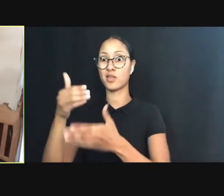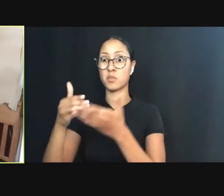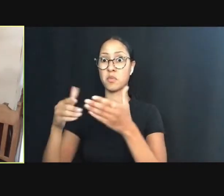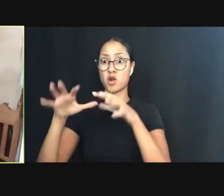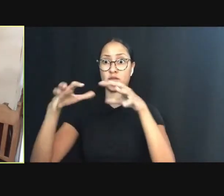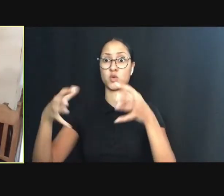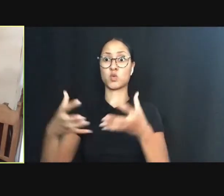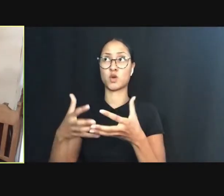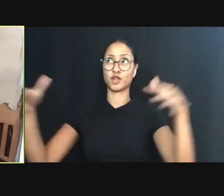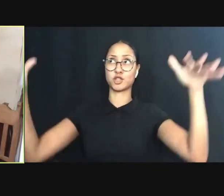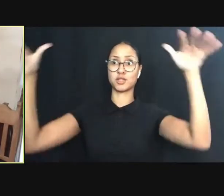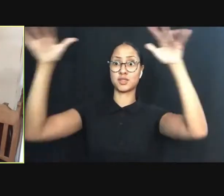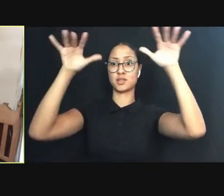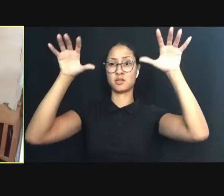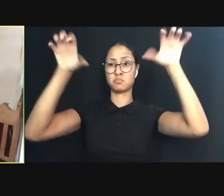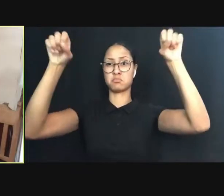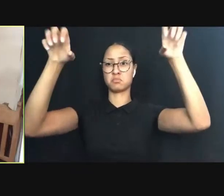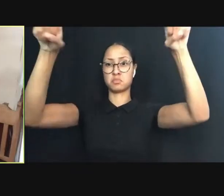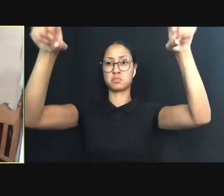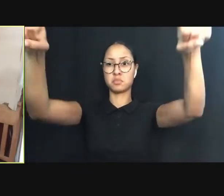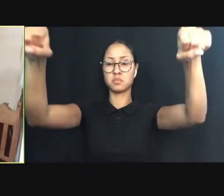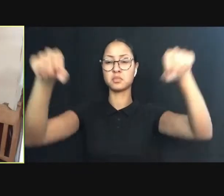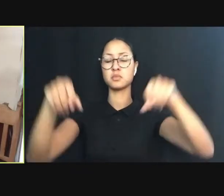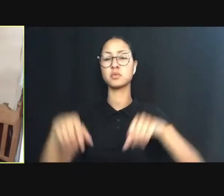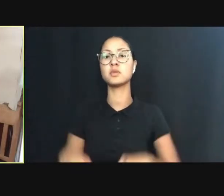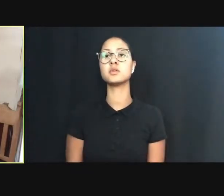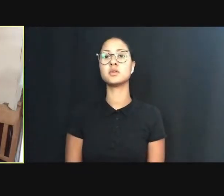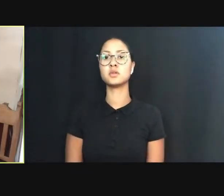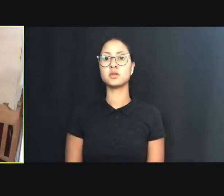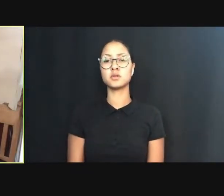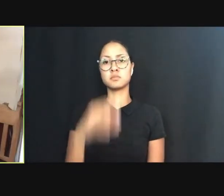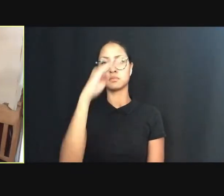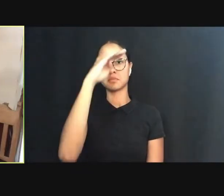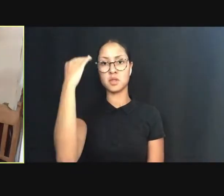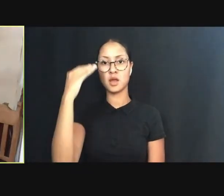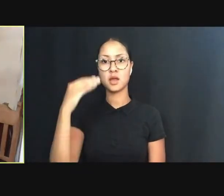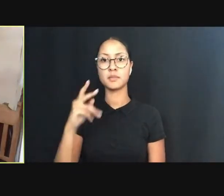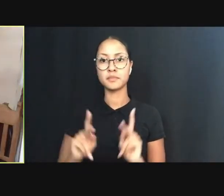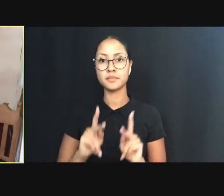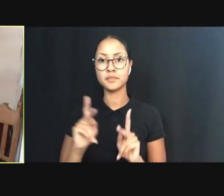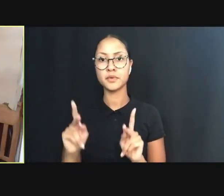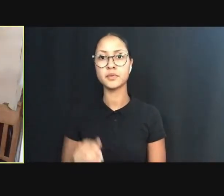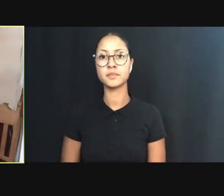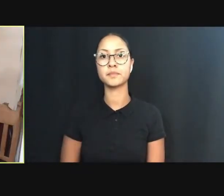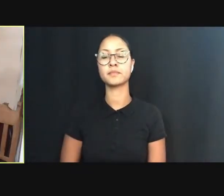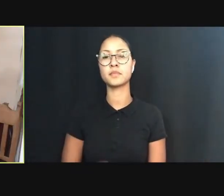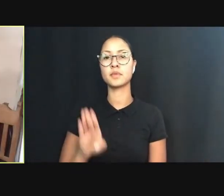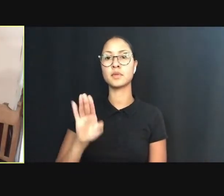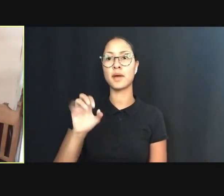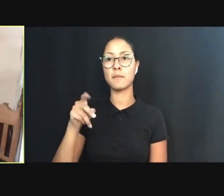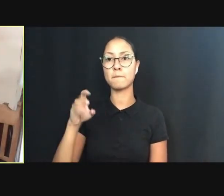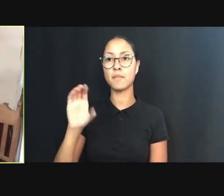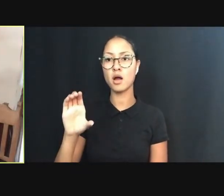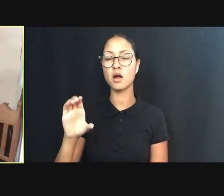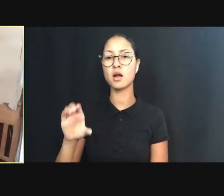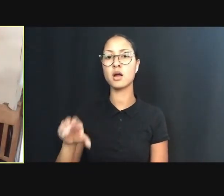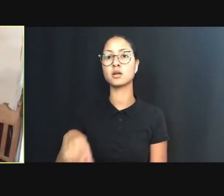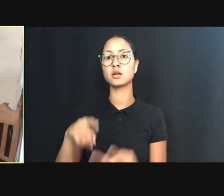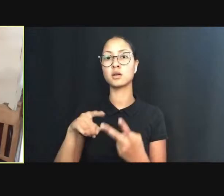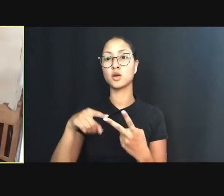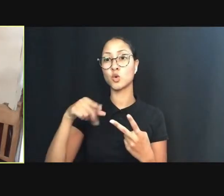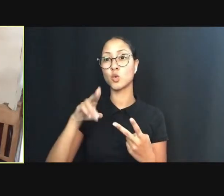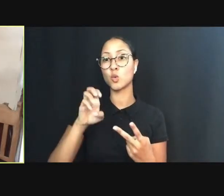BIPOC folk, our, you know, our trans and queer folk, like we actually are the people who need to be